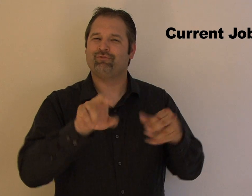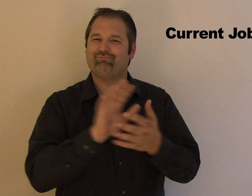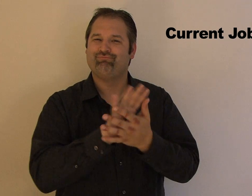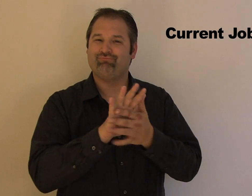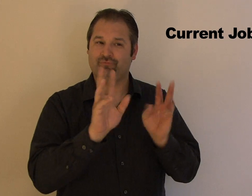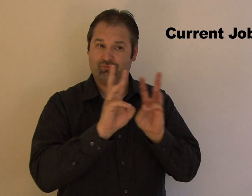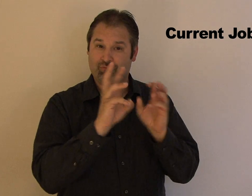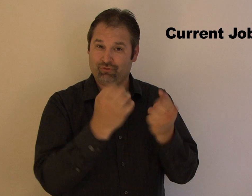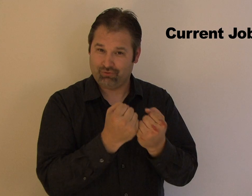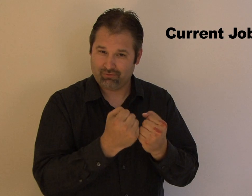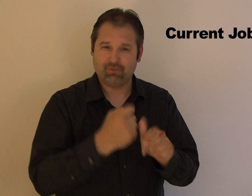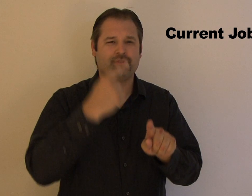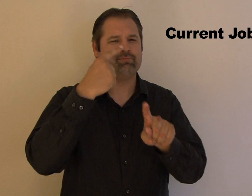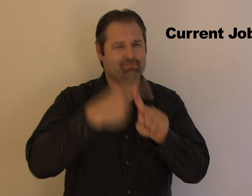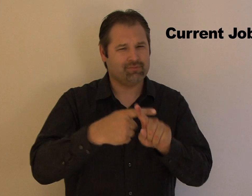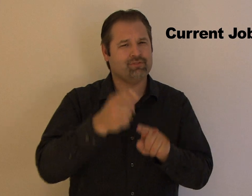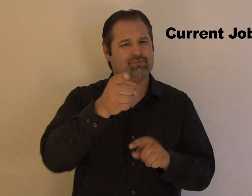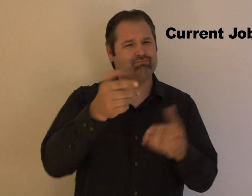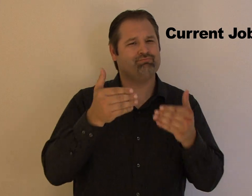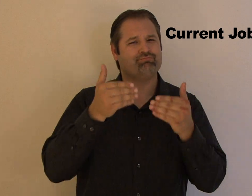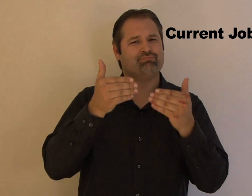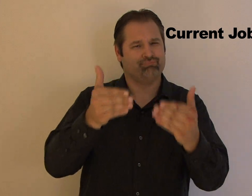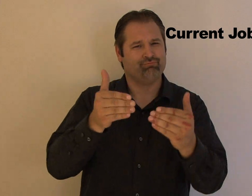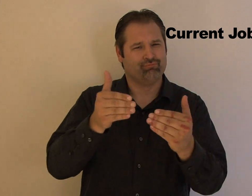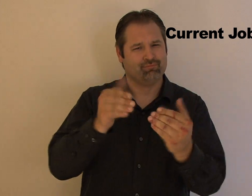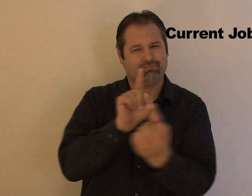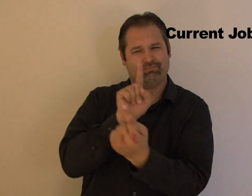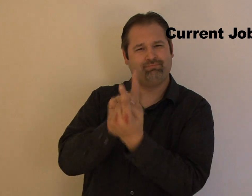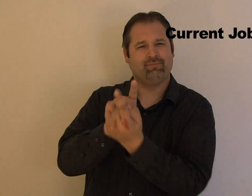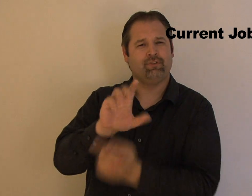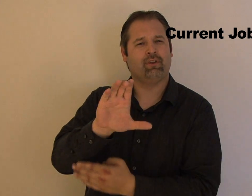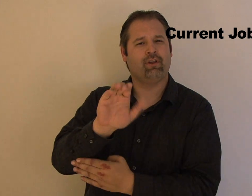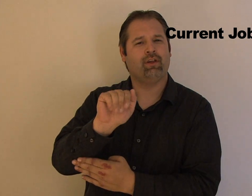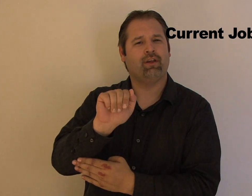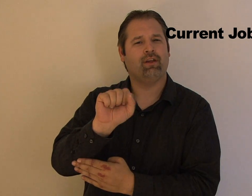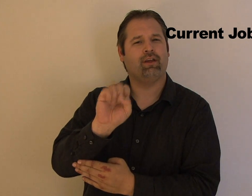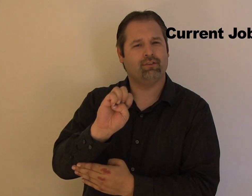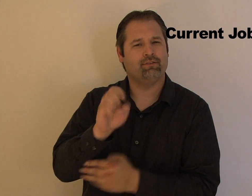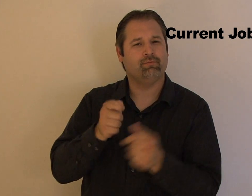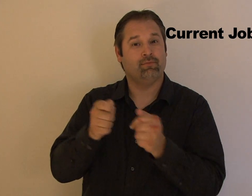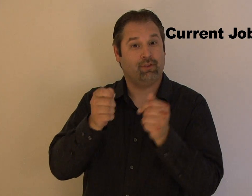meeting with the case manager for individual assistance at the intake appointment.